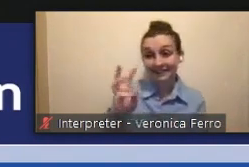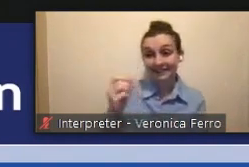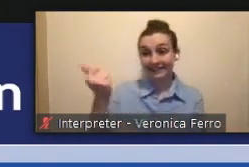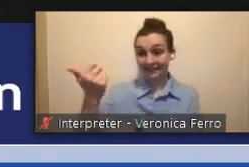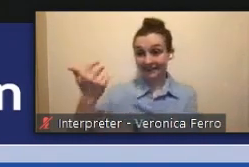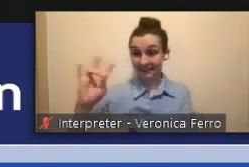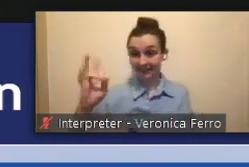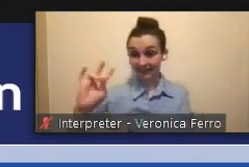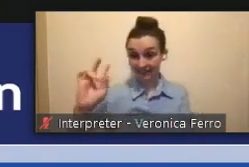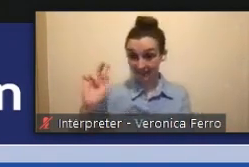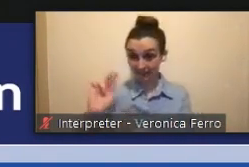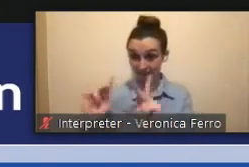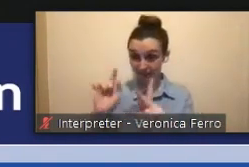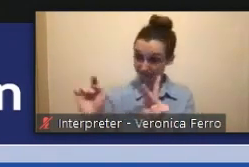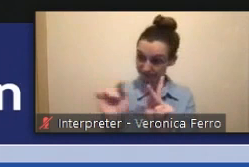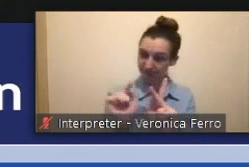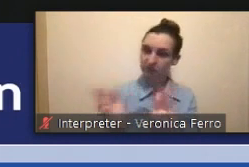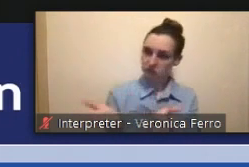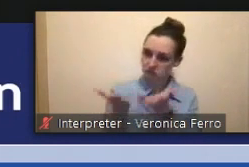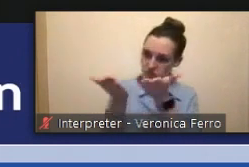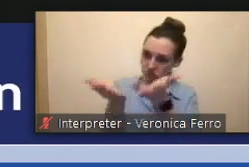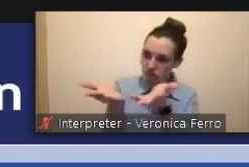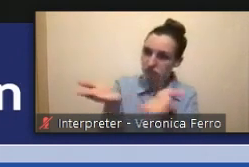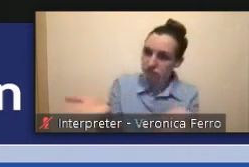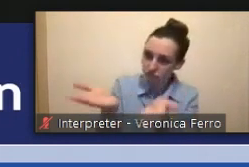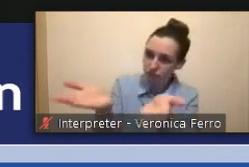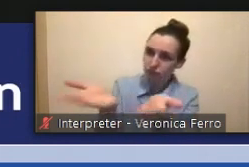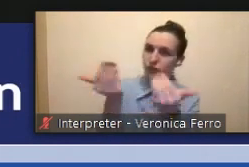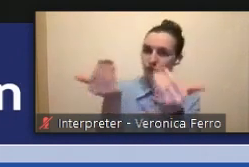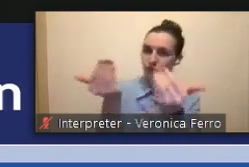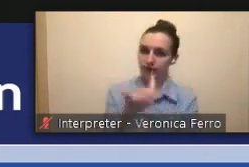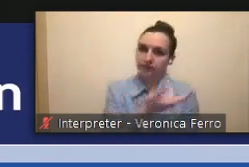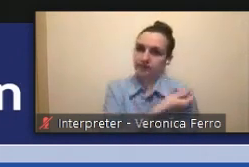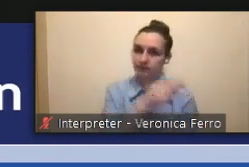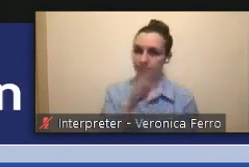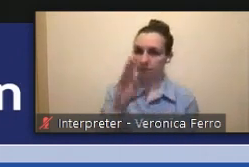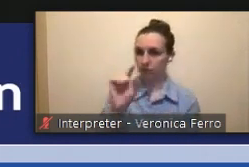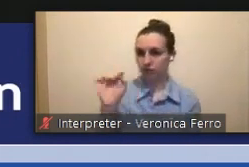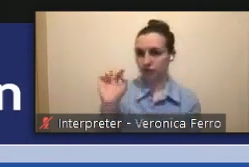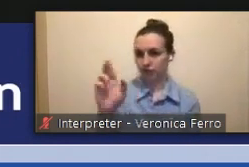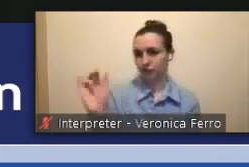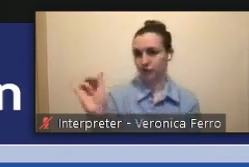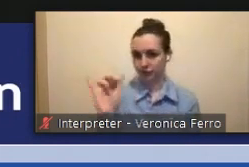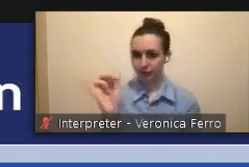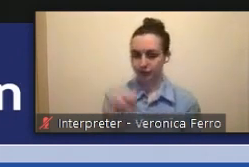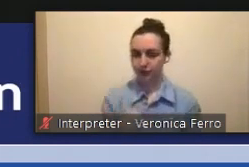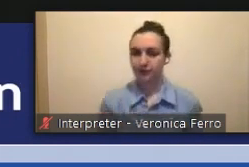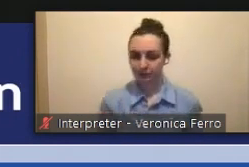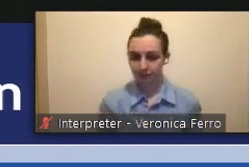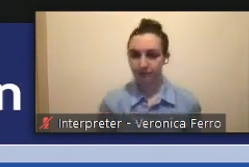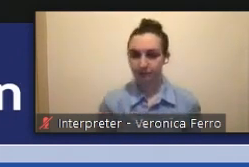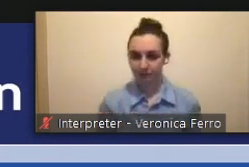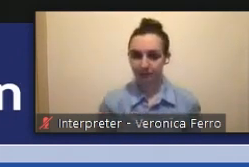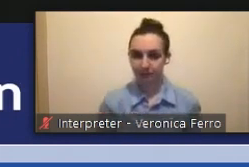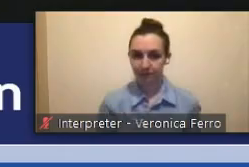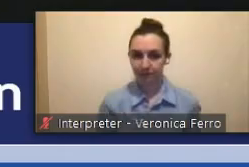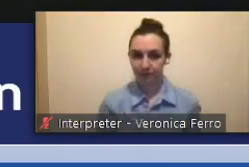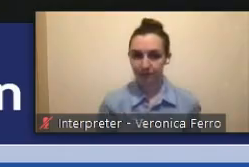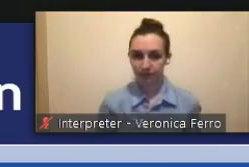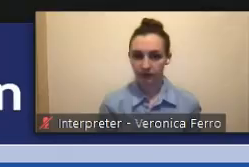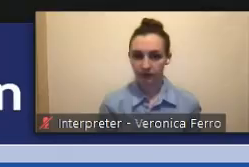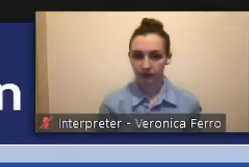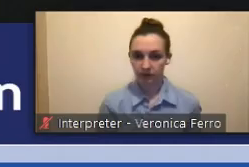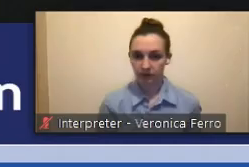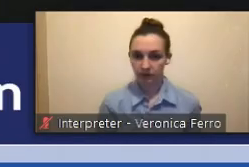get boosters as well, since they are now recommended to be boosted as well. We are providing